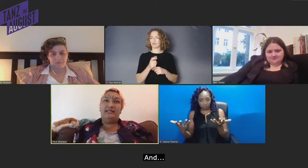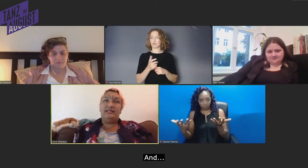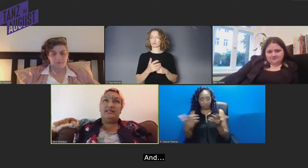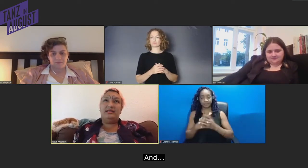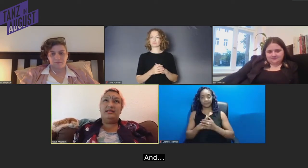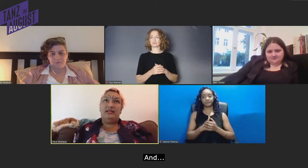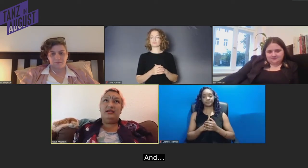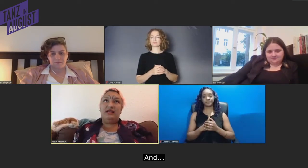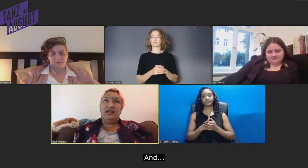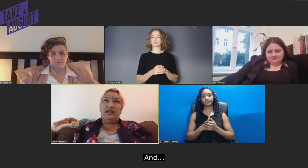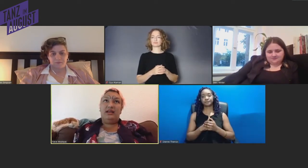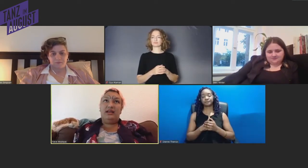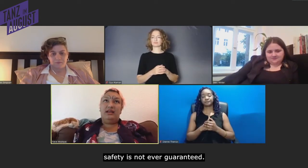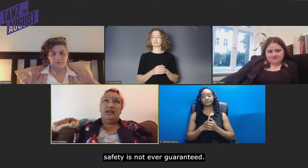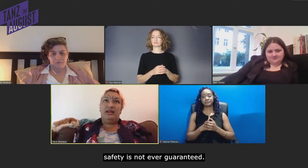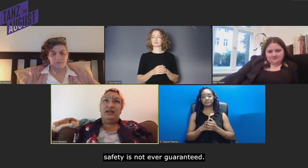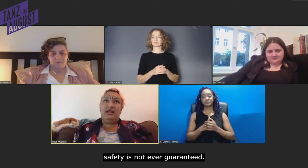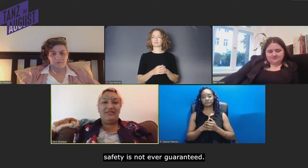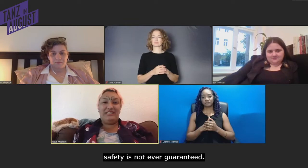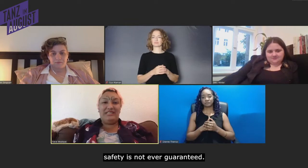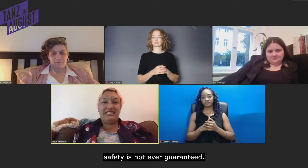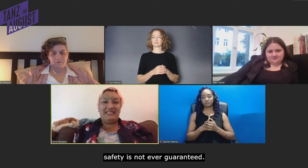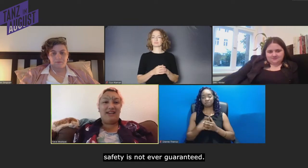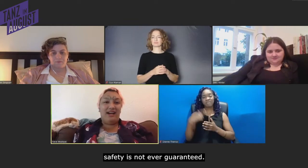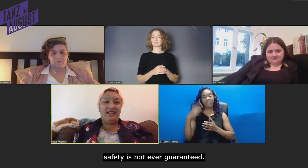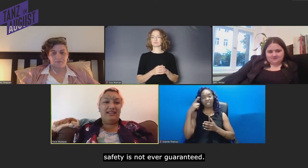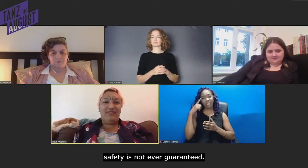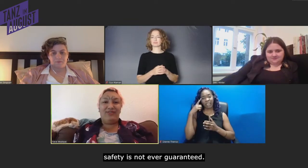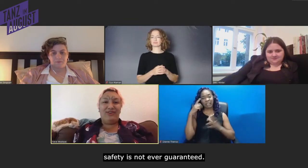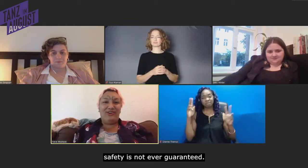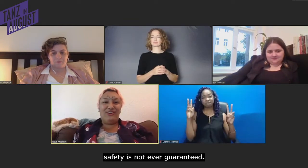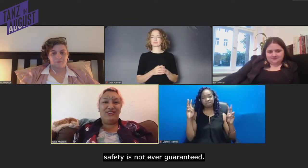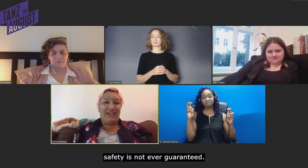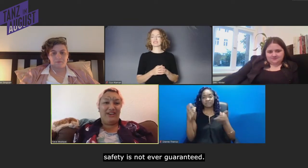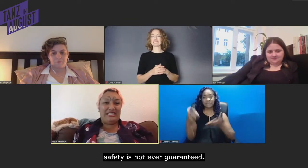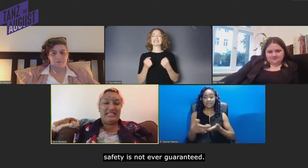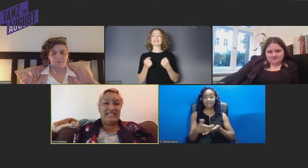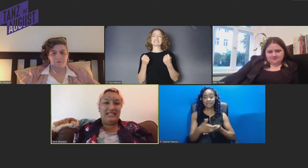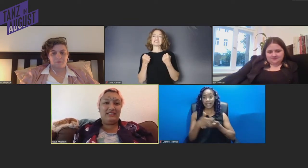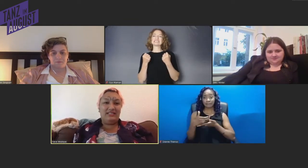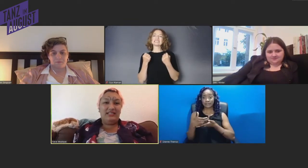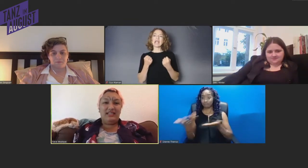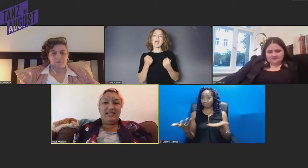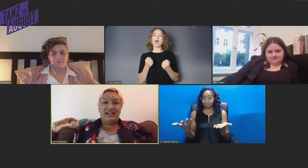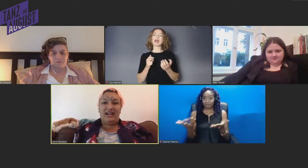and I think safety is not ever guaranteed.